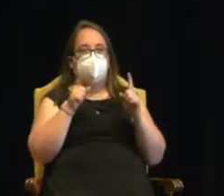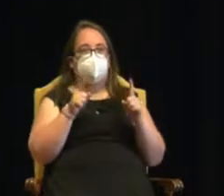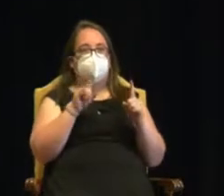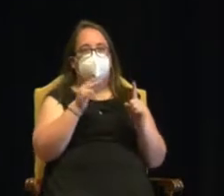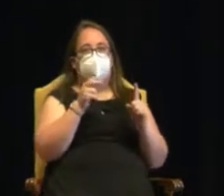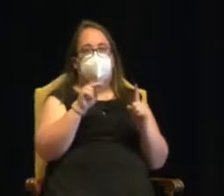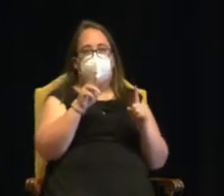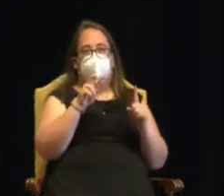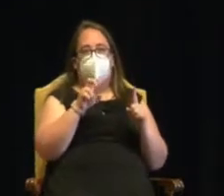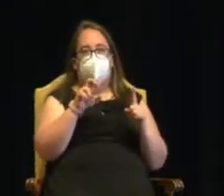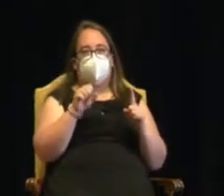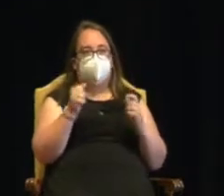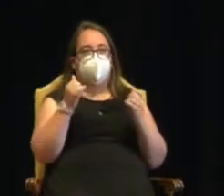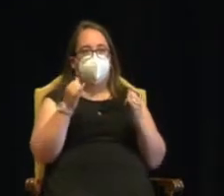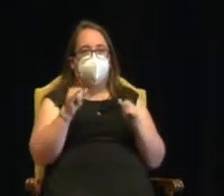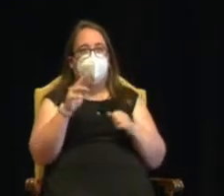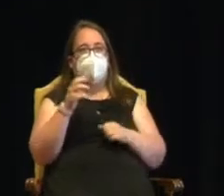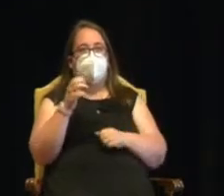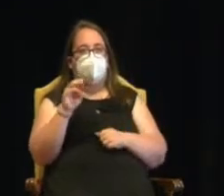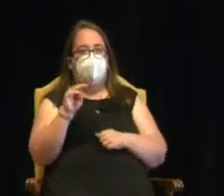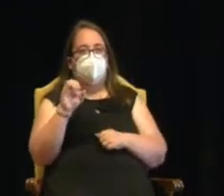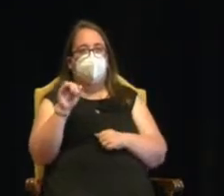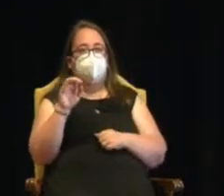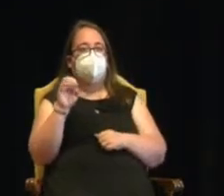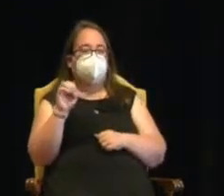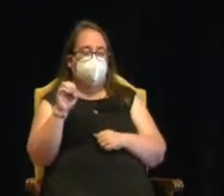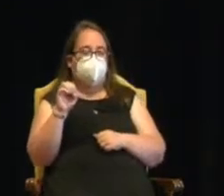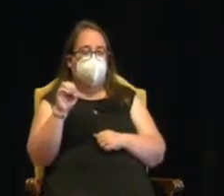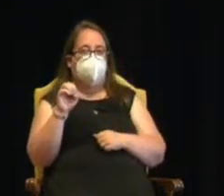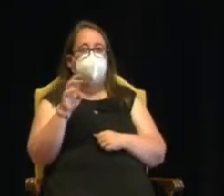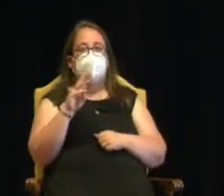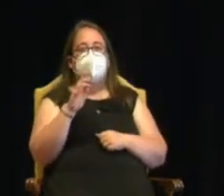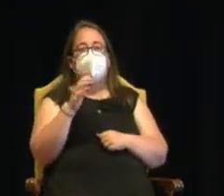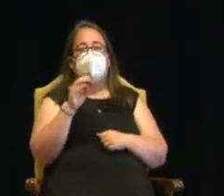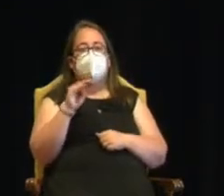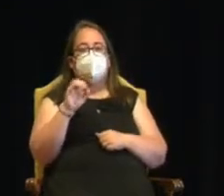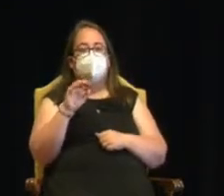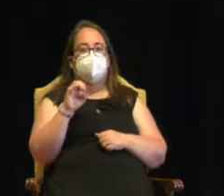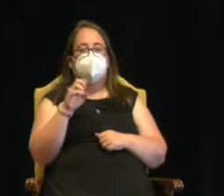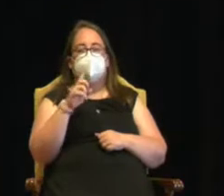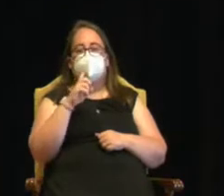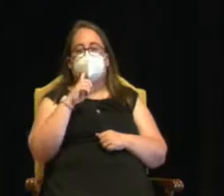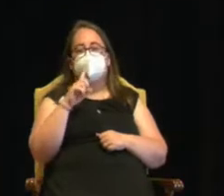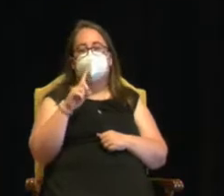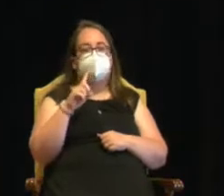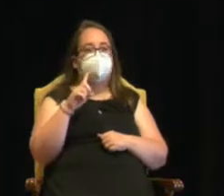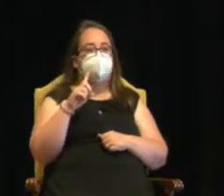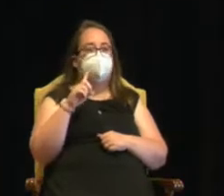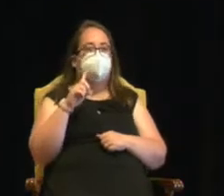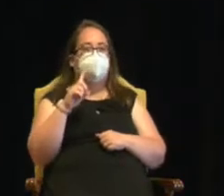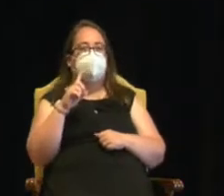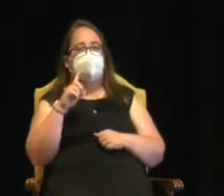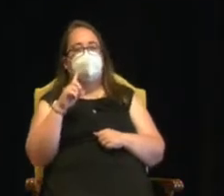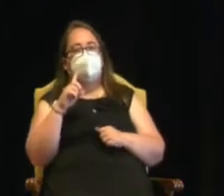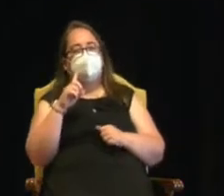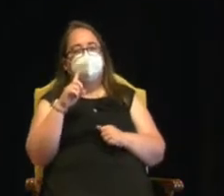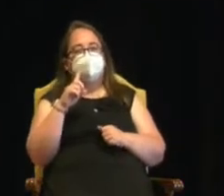John Waters gets to play William Castle, which, you know, William Castle was that really schlocky, gimmicky